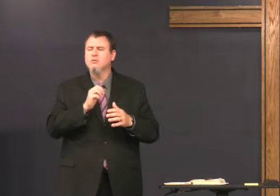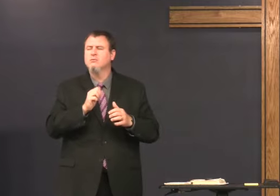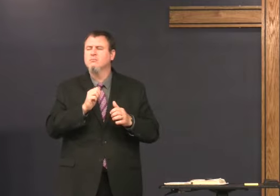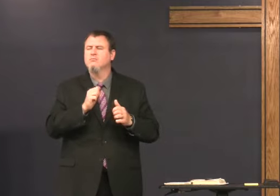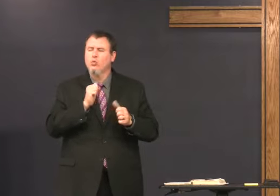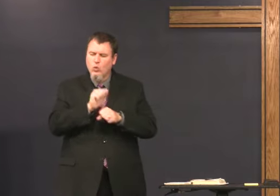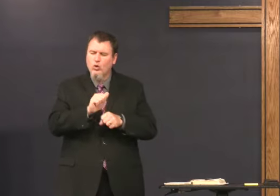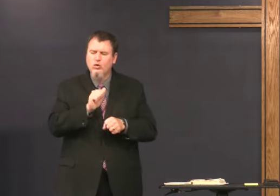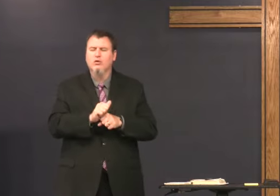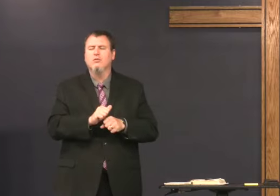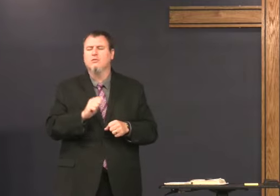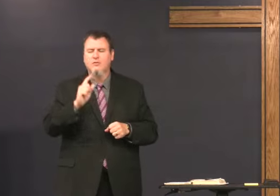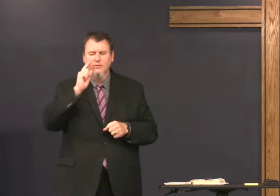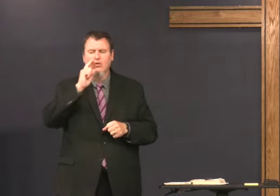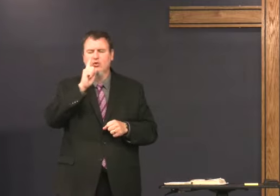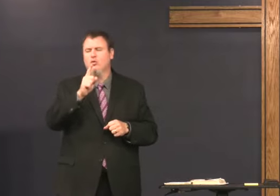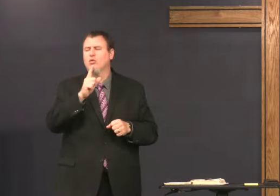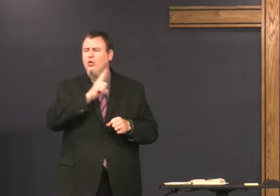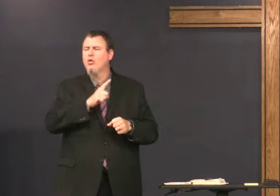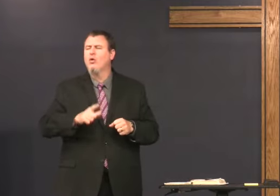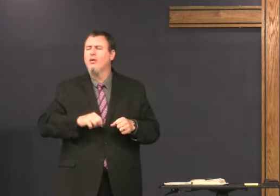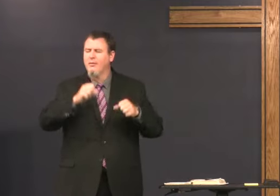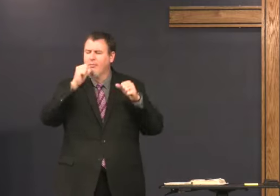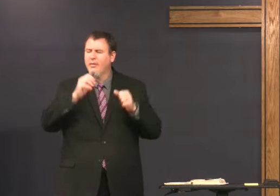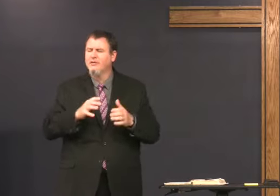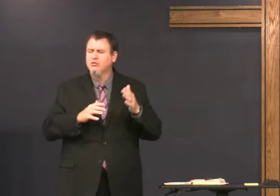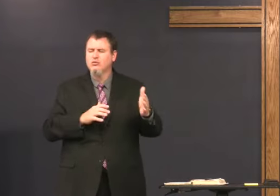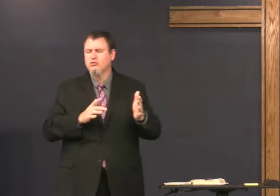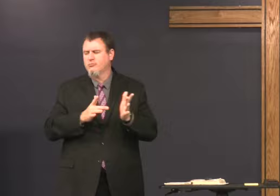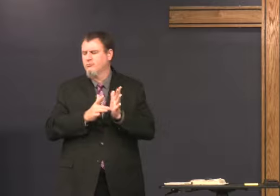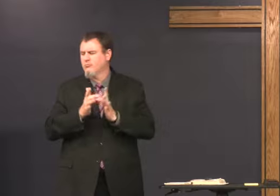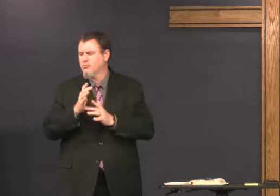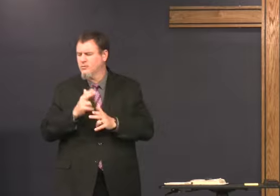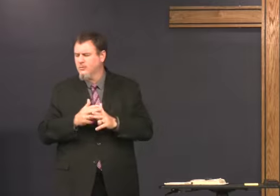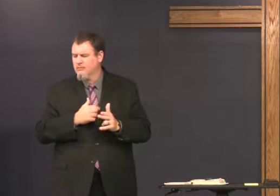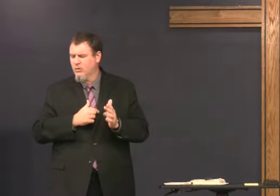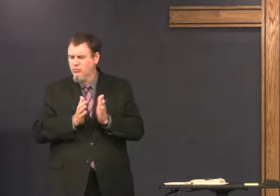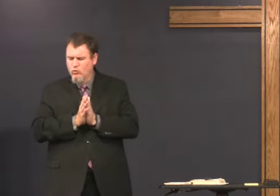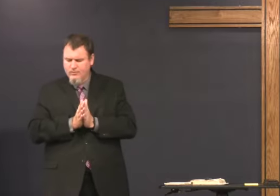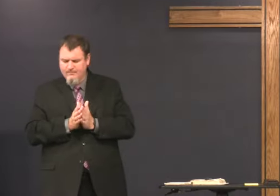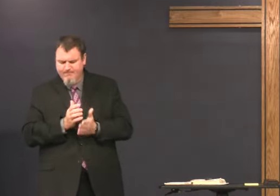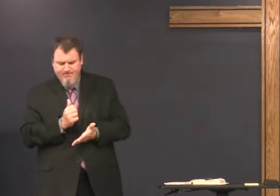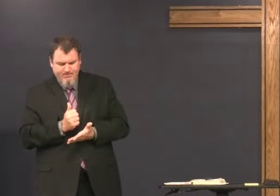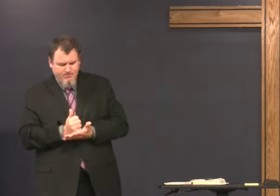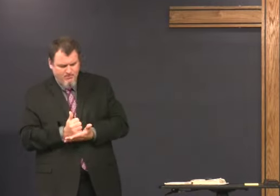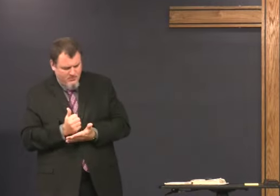Because thank you for their work. In Jesus' name, amen.